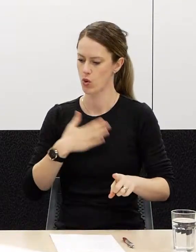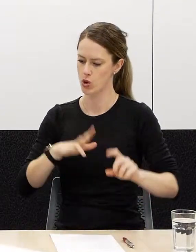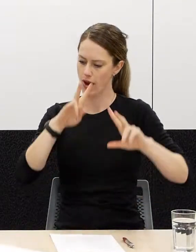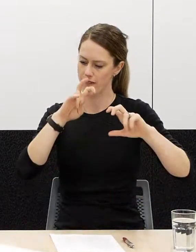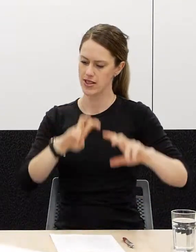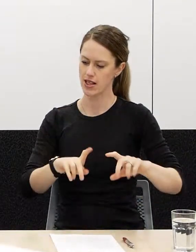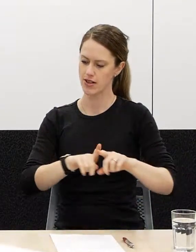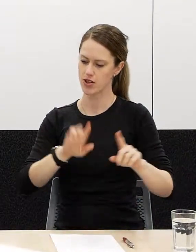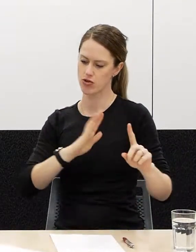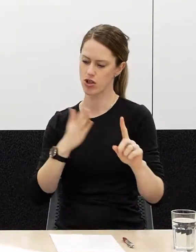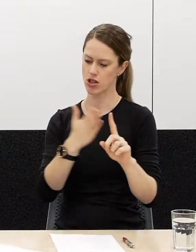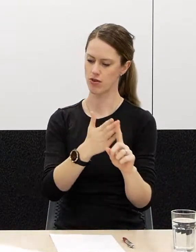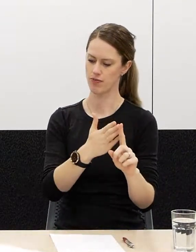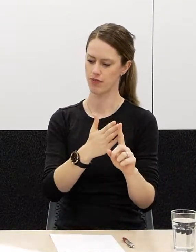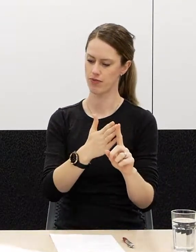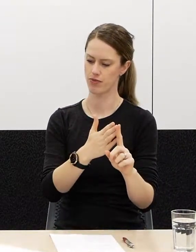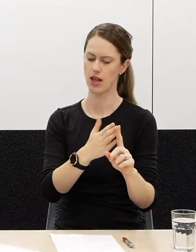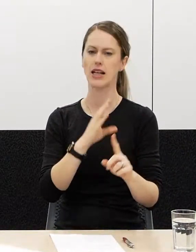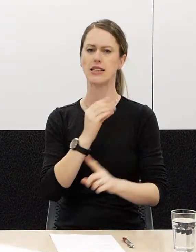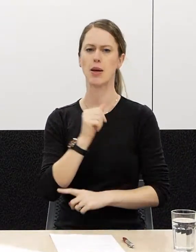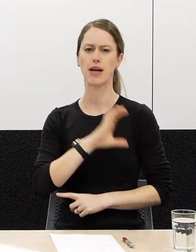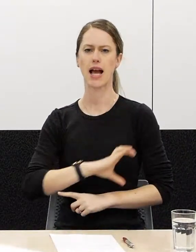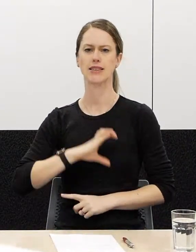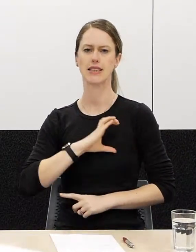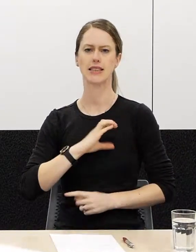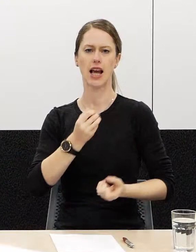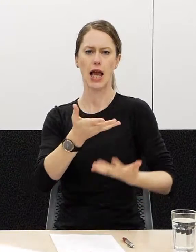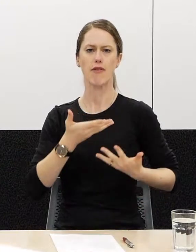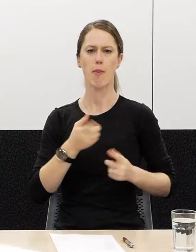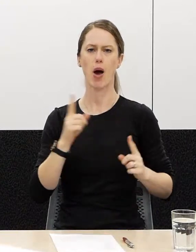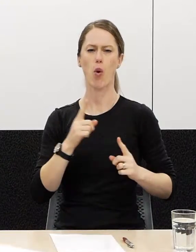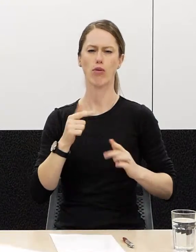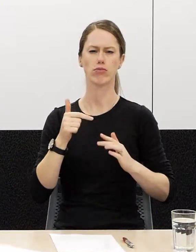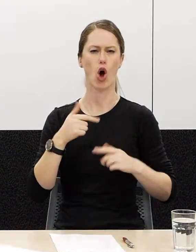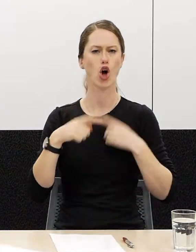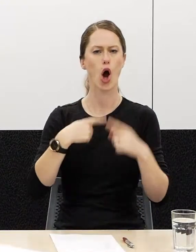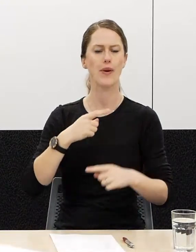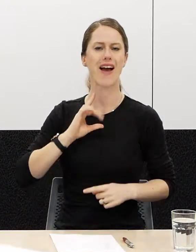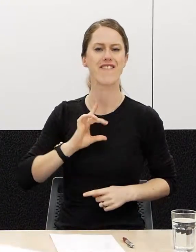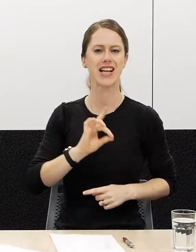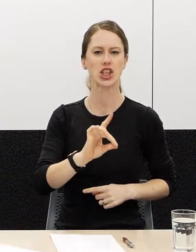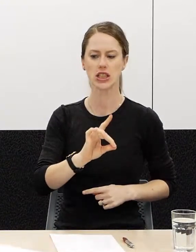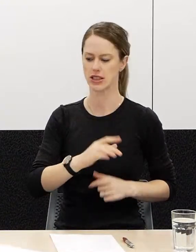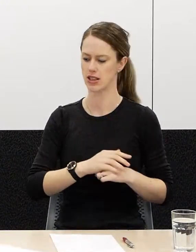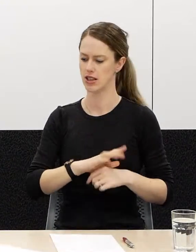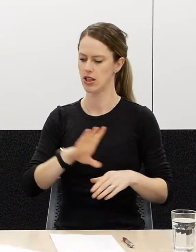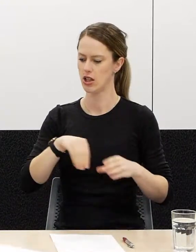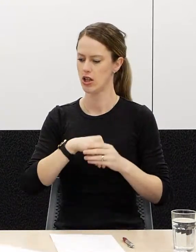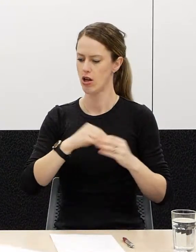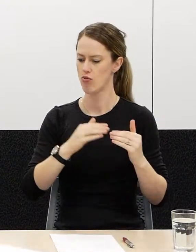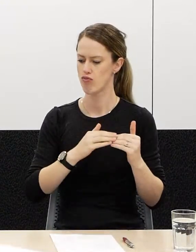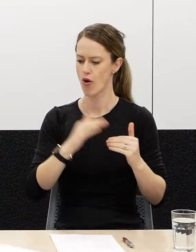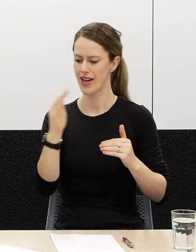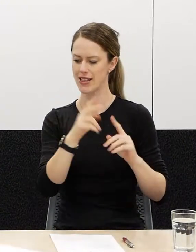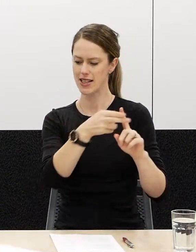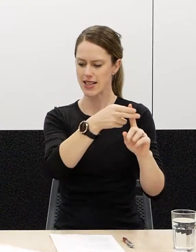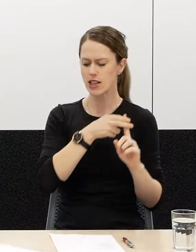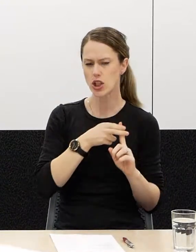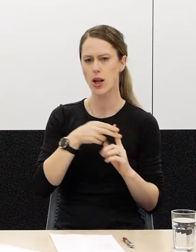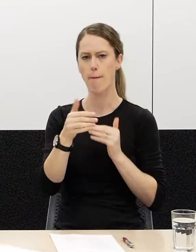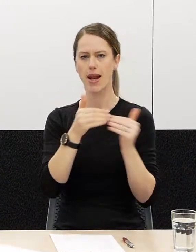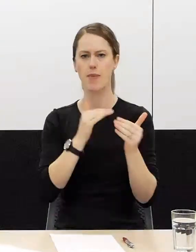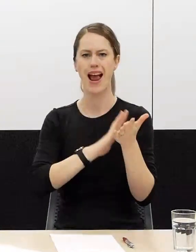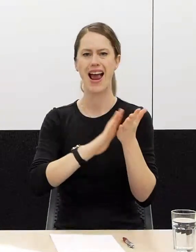investigate strategies to address cancers that are caused by chronic infections. So this includes improving the detection and management